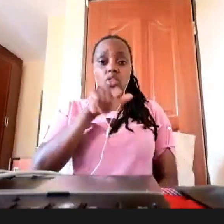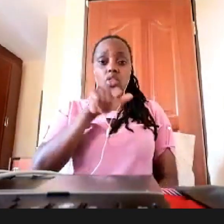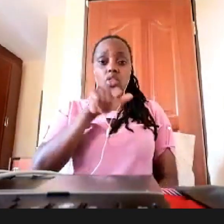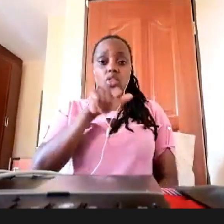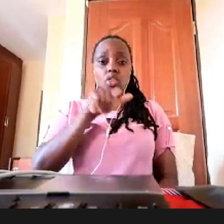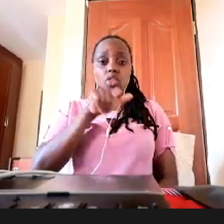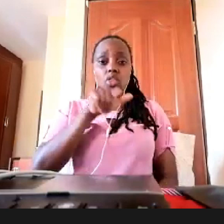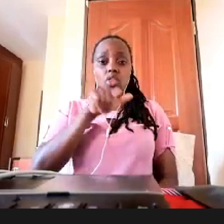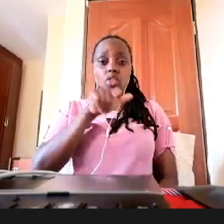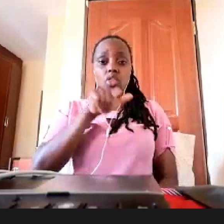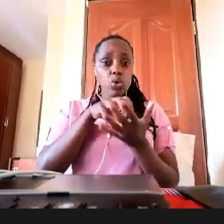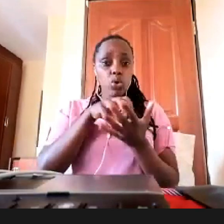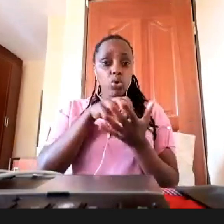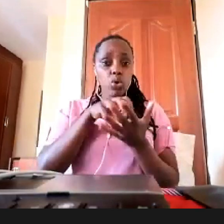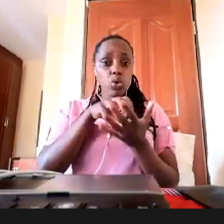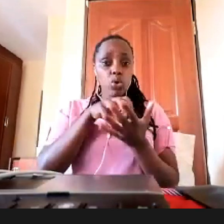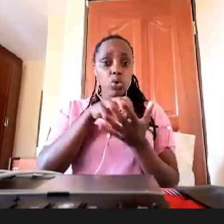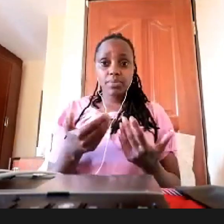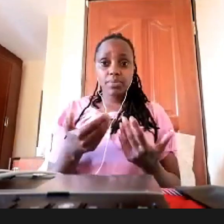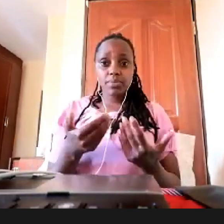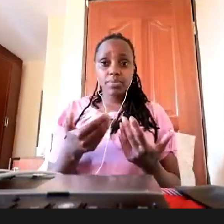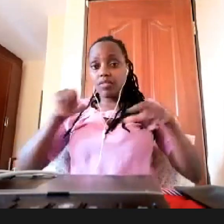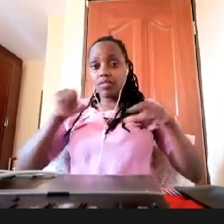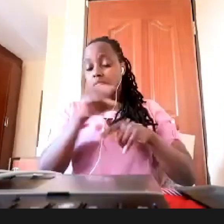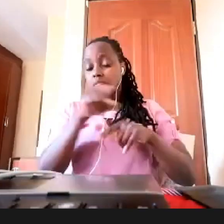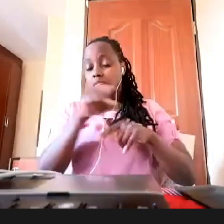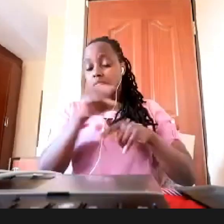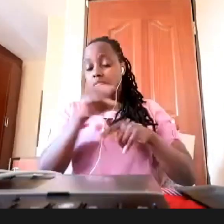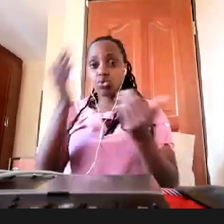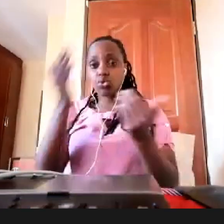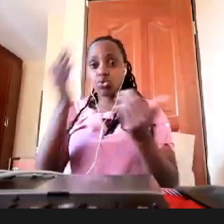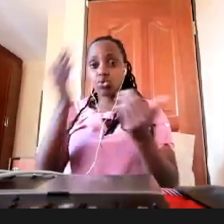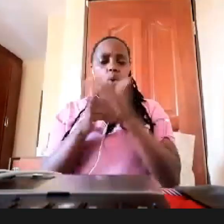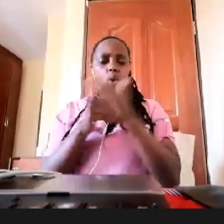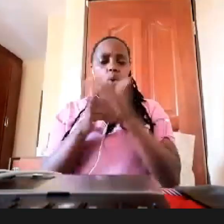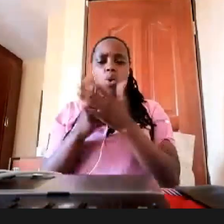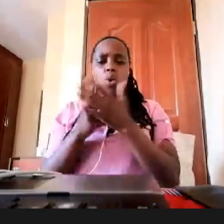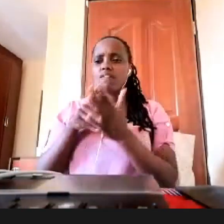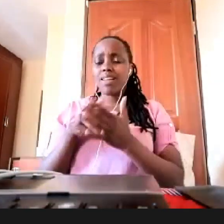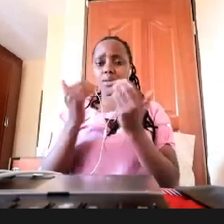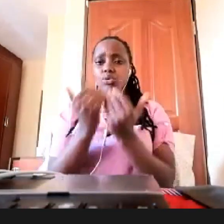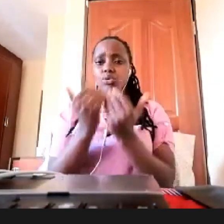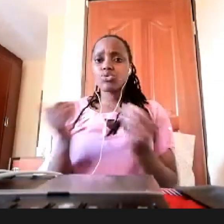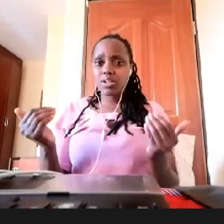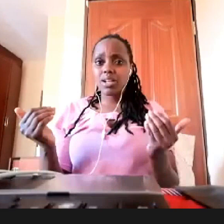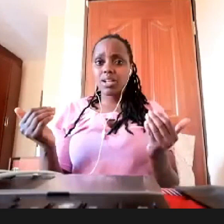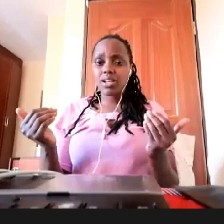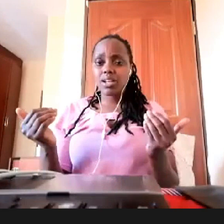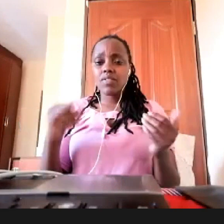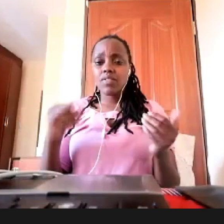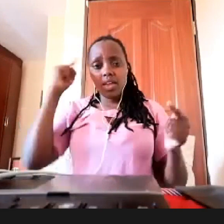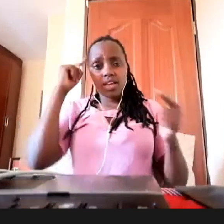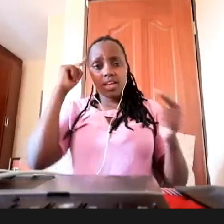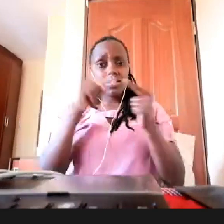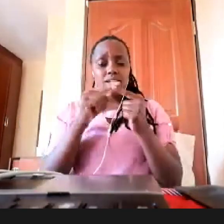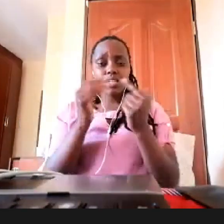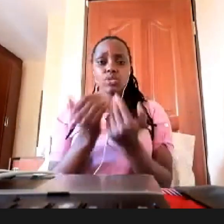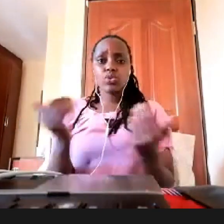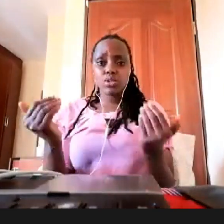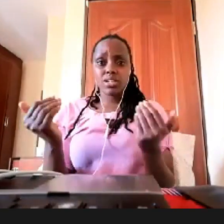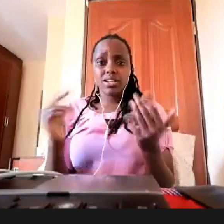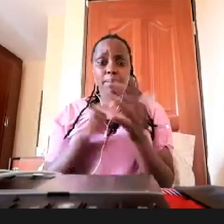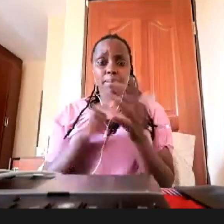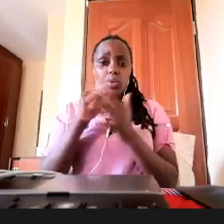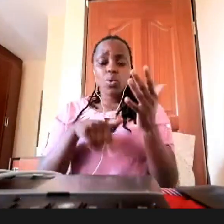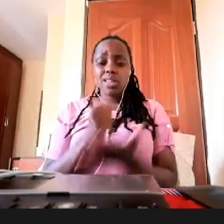context of the lived lives of these children, because these are all vulnerable children, they're targeted children. And